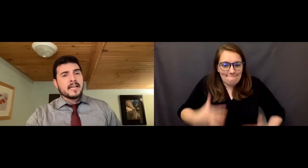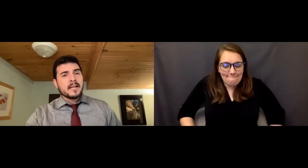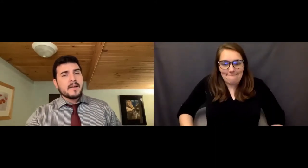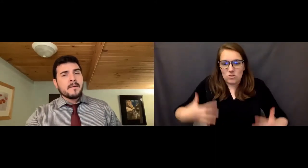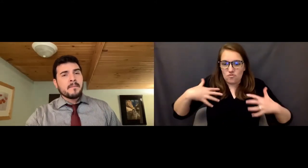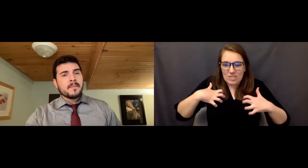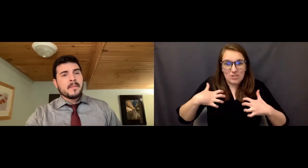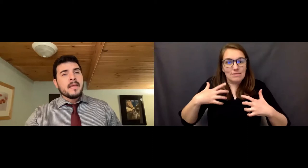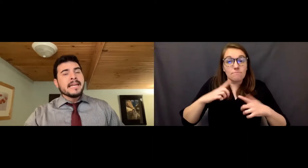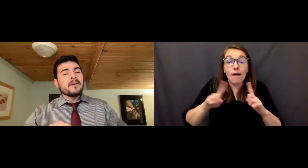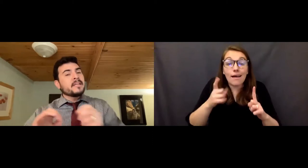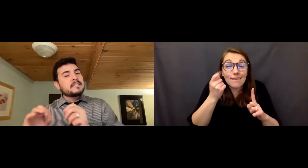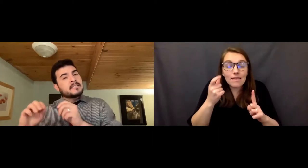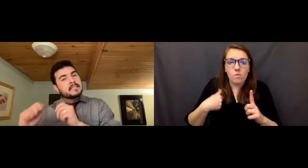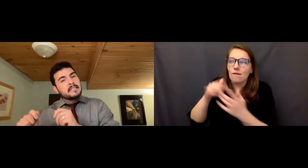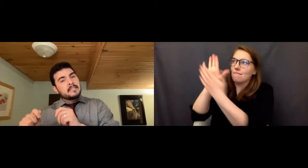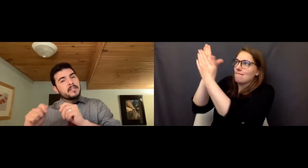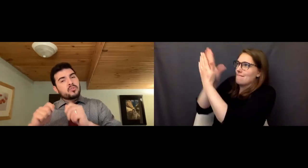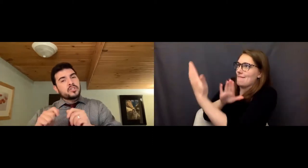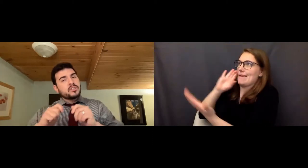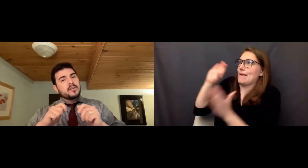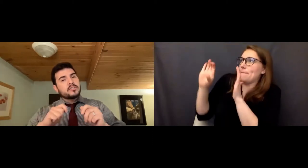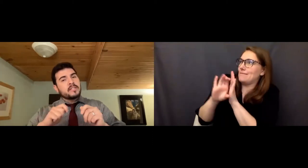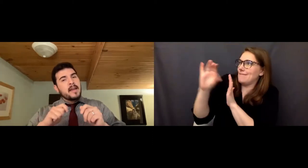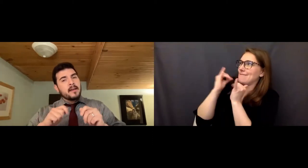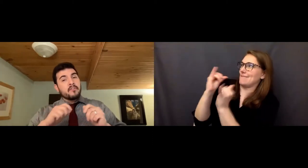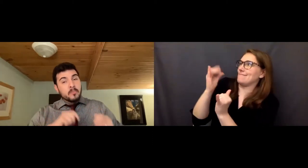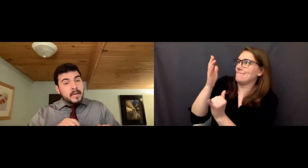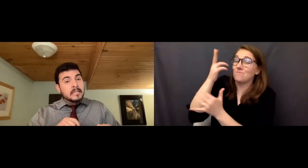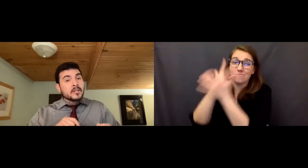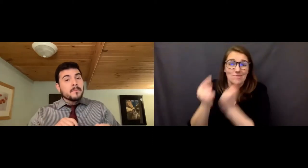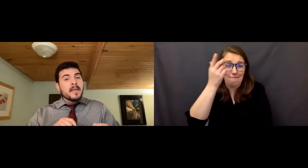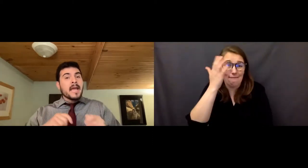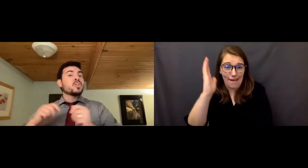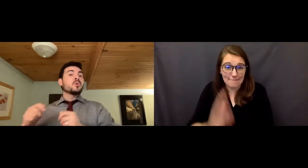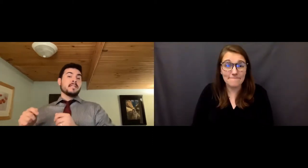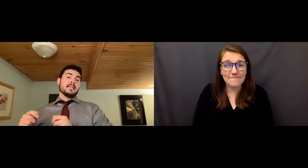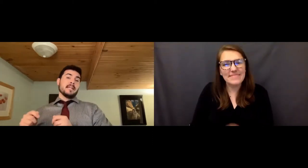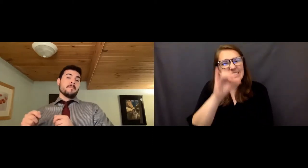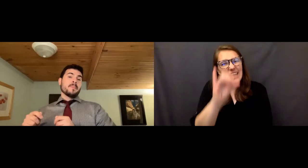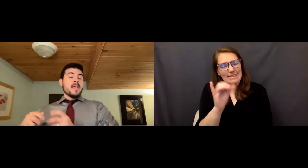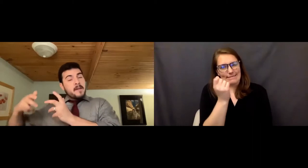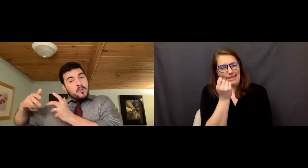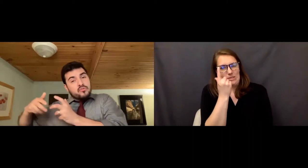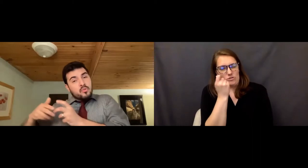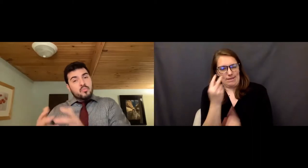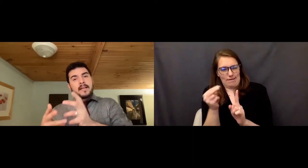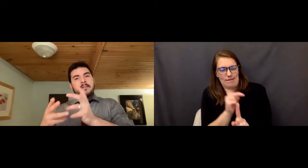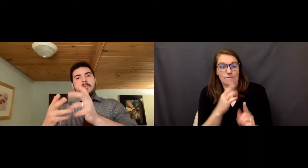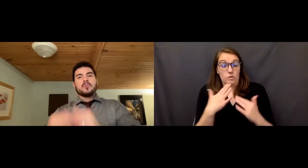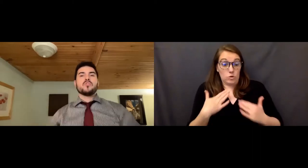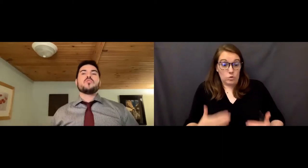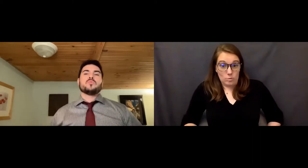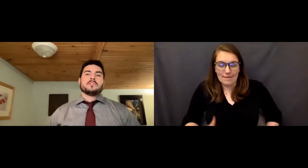God. Now, this distinctively Christian understanding of human nature and human dignity, it flows